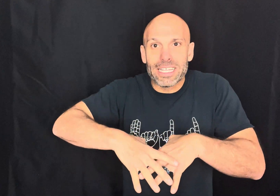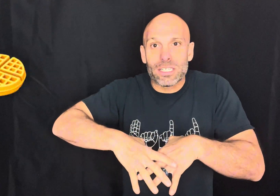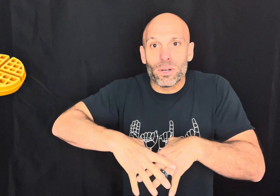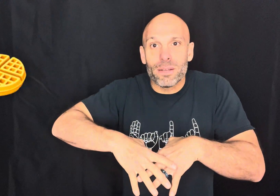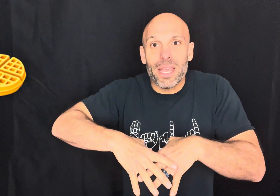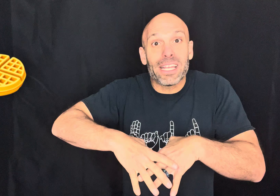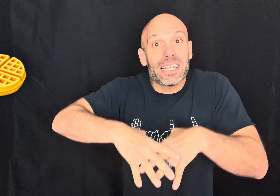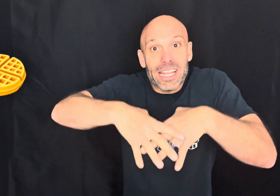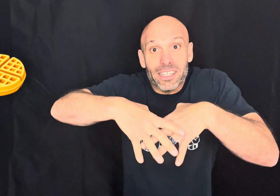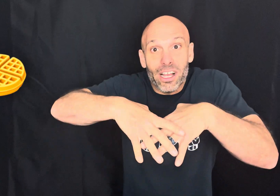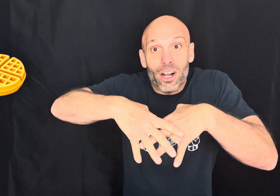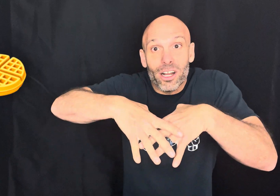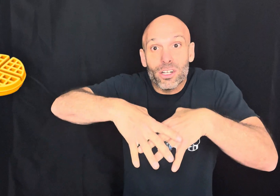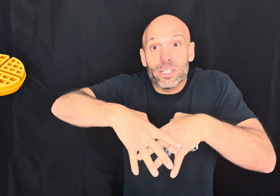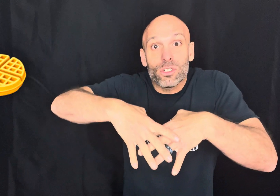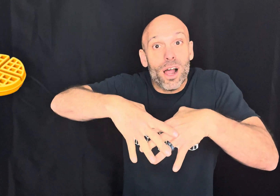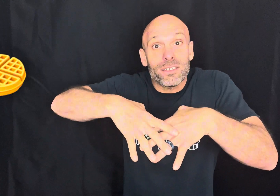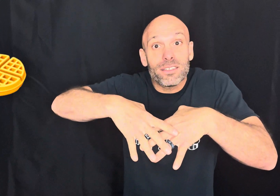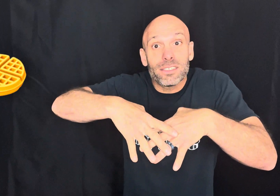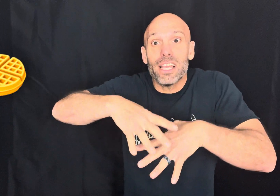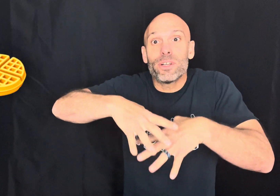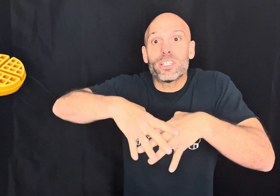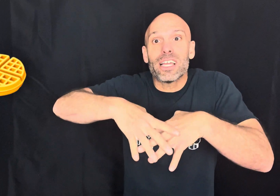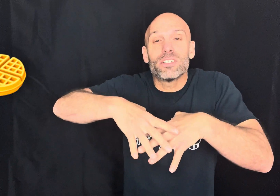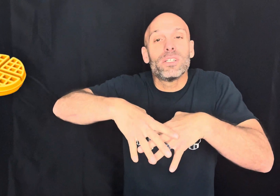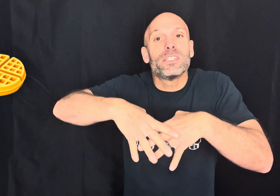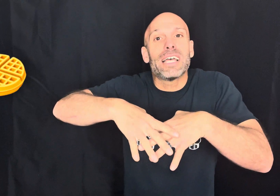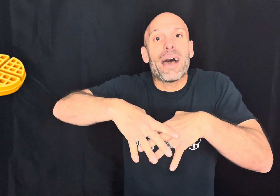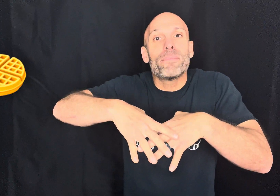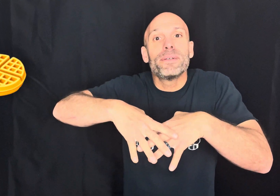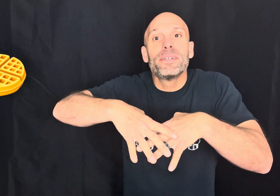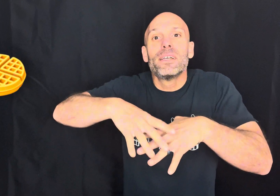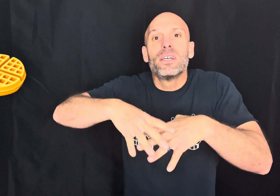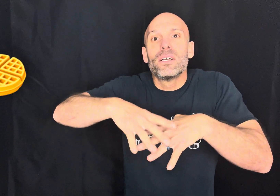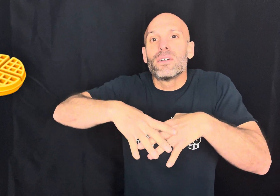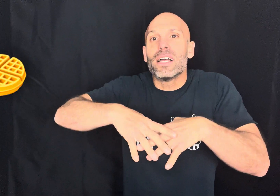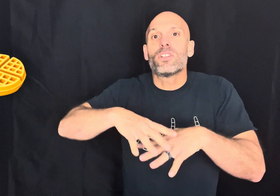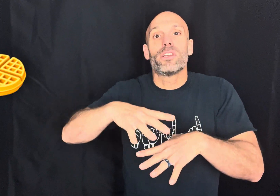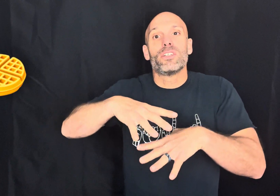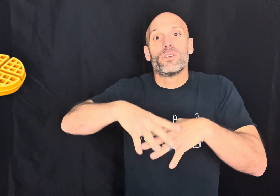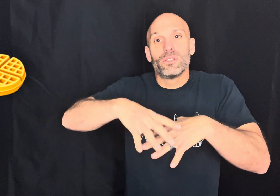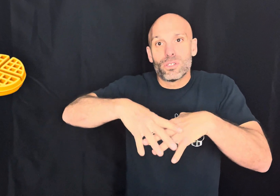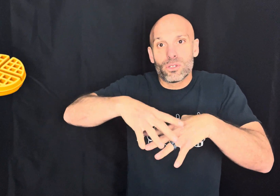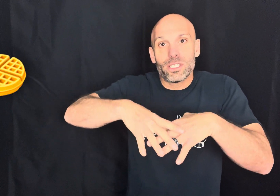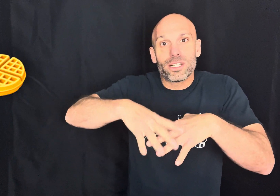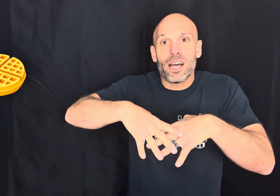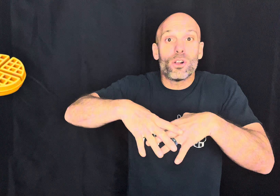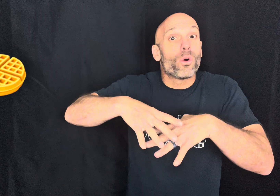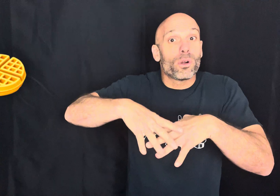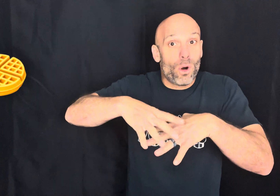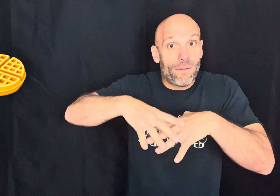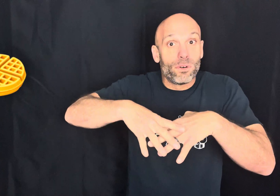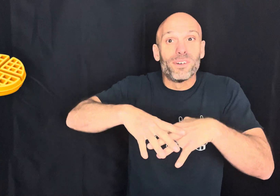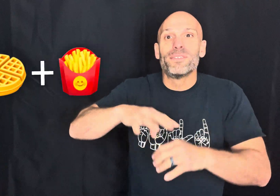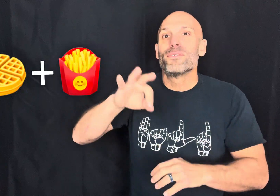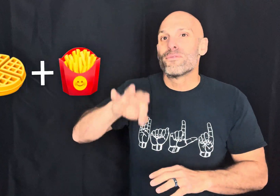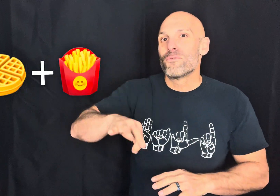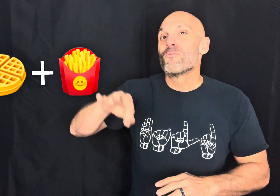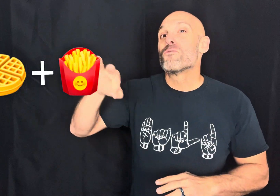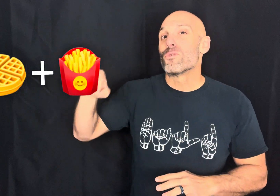We're gonna make it like they are crisscrossed, okay? And we just kind of do a little tap, right? So you can do CRISCUT or waffle